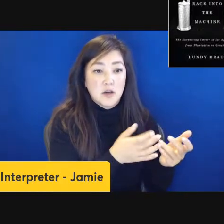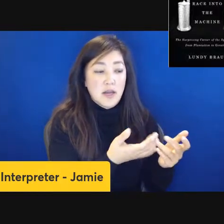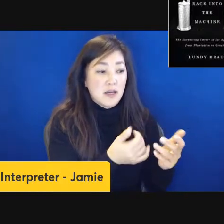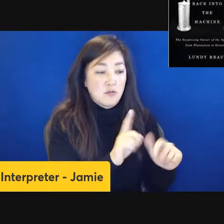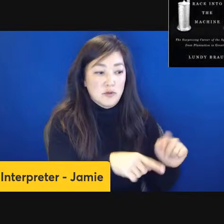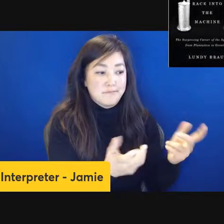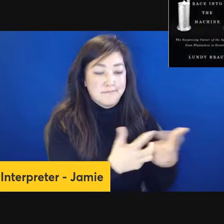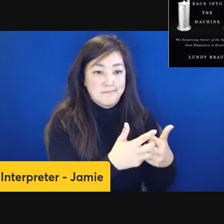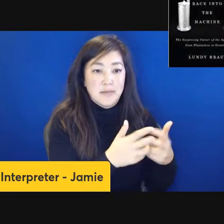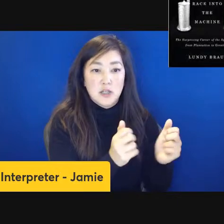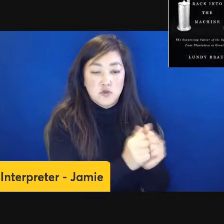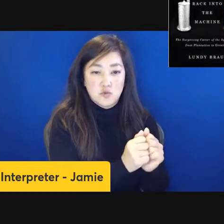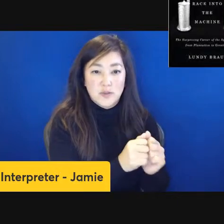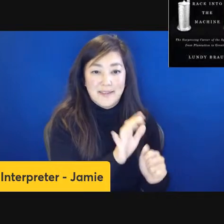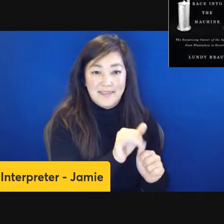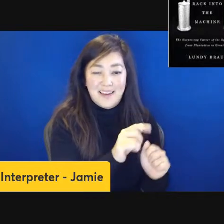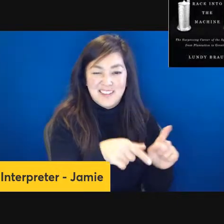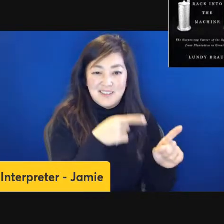apparatus.